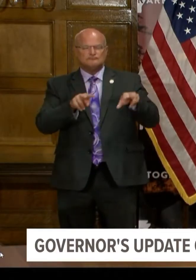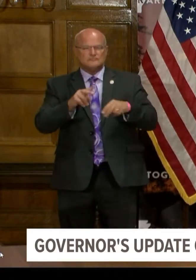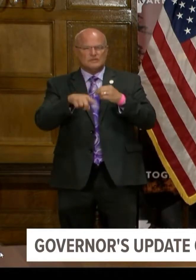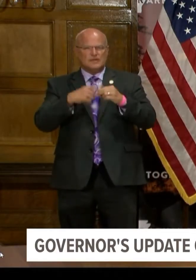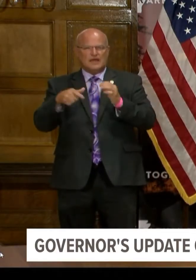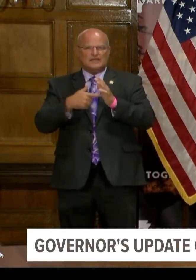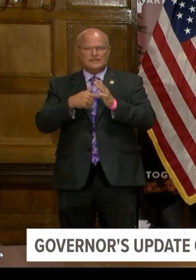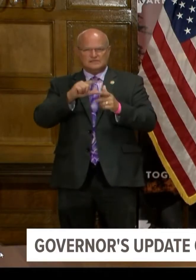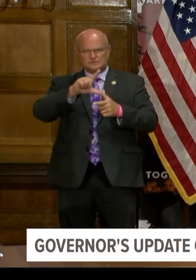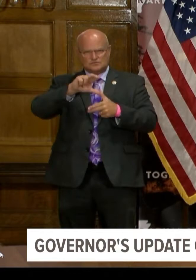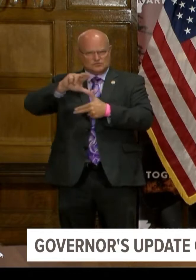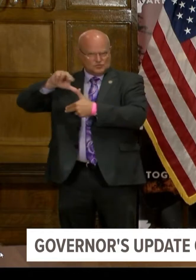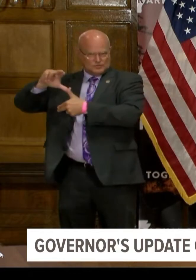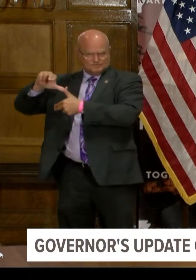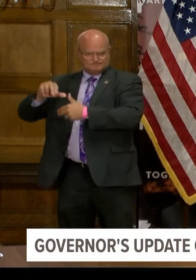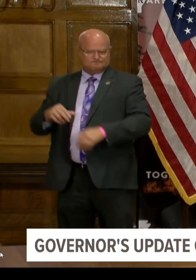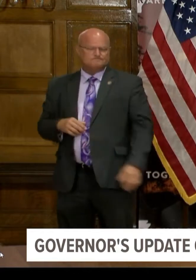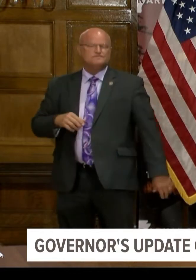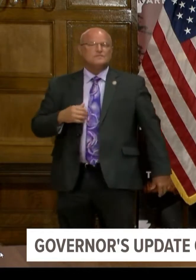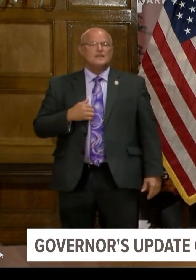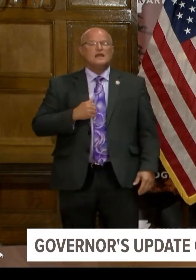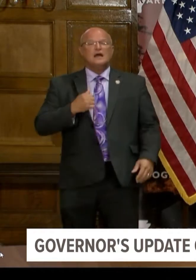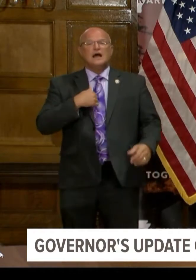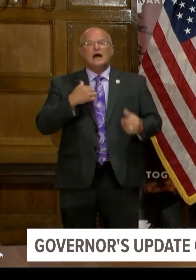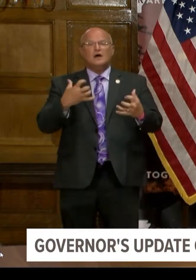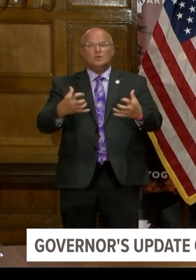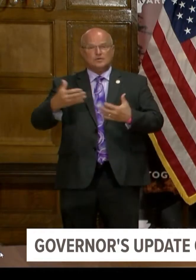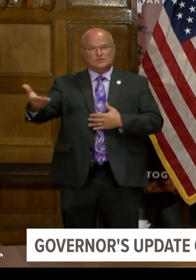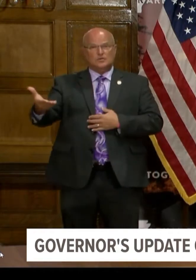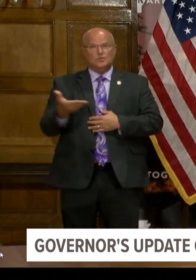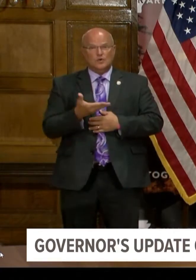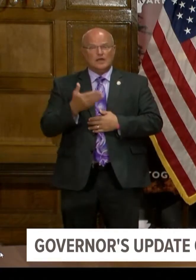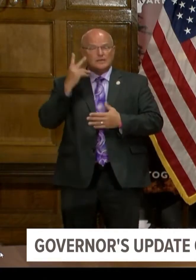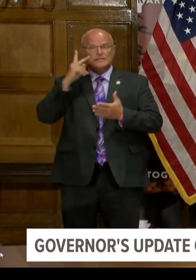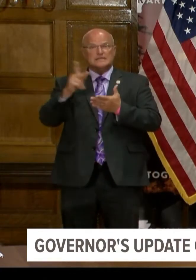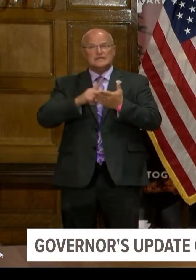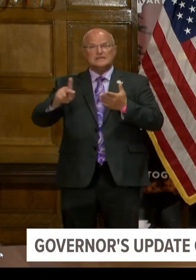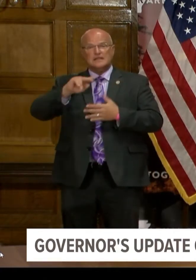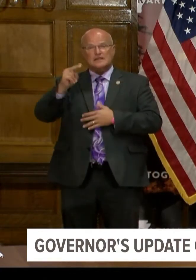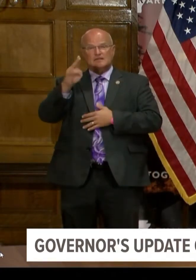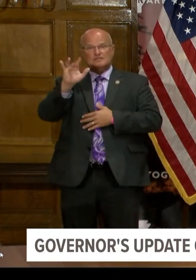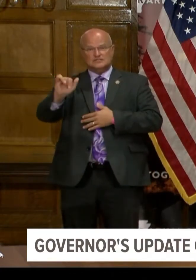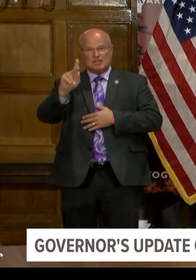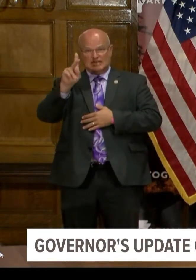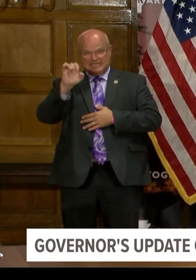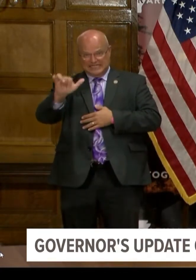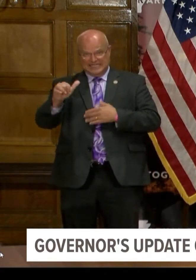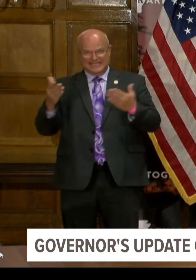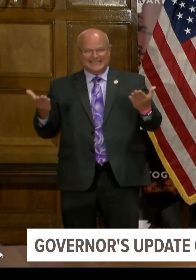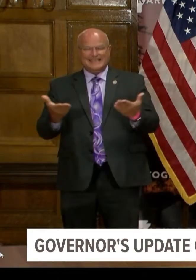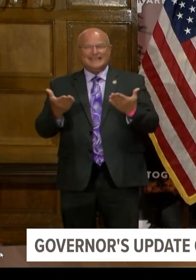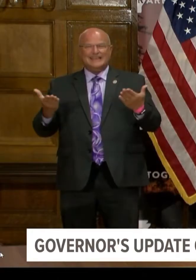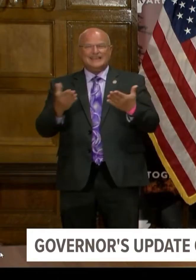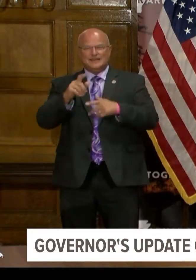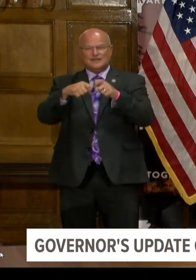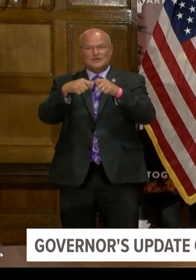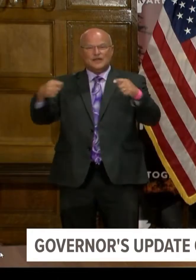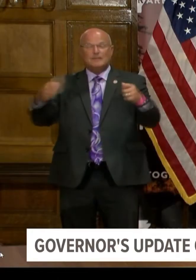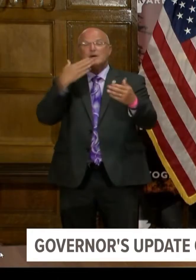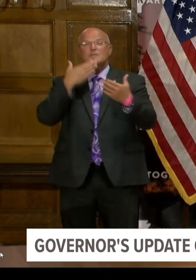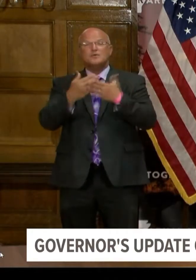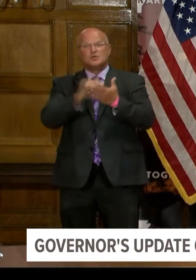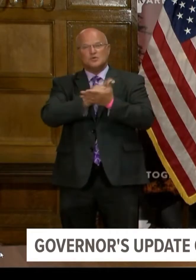this tropical storm. I did want to welcome Secretary Johnny Key here to wrap up a good